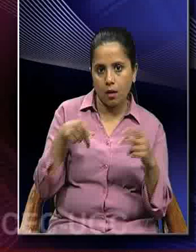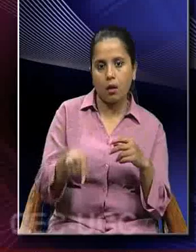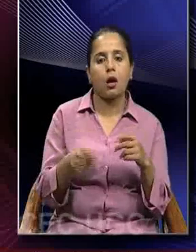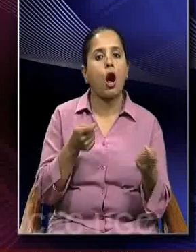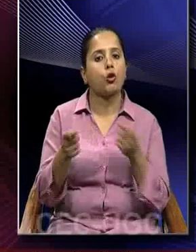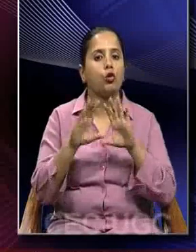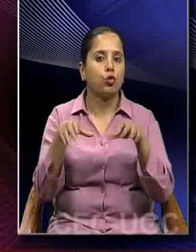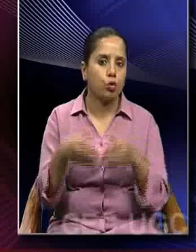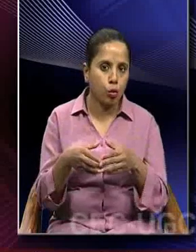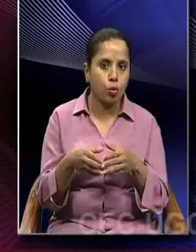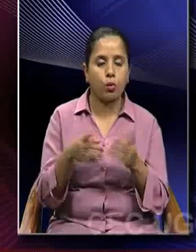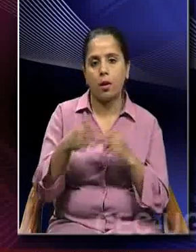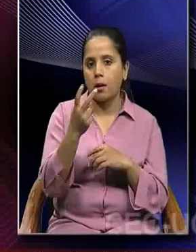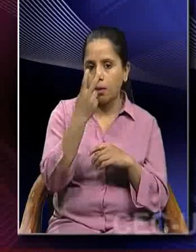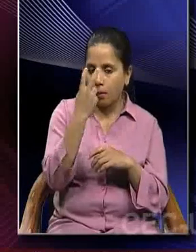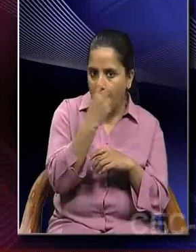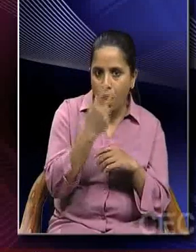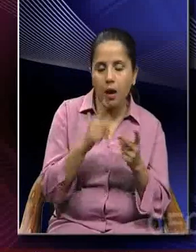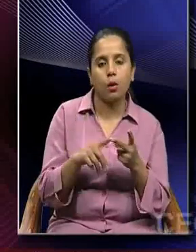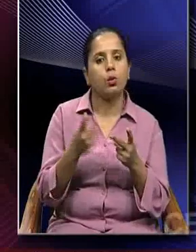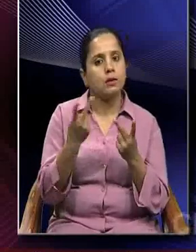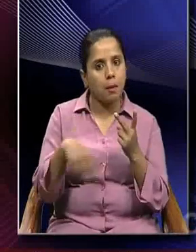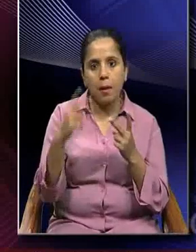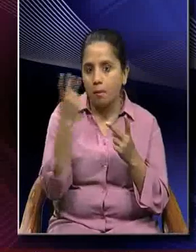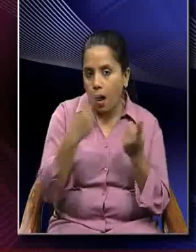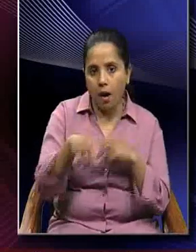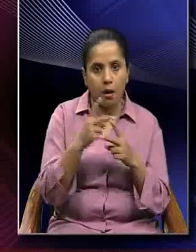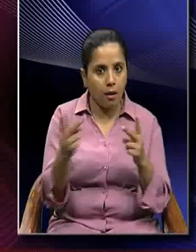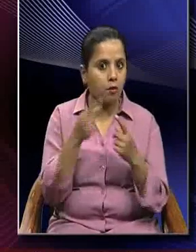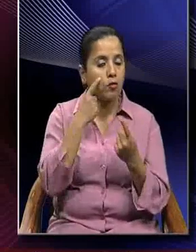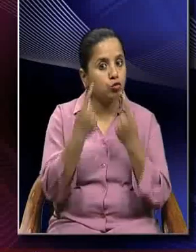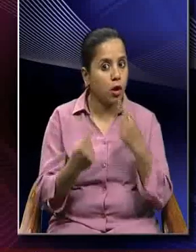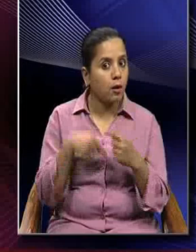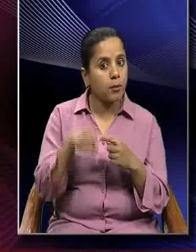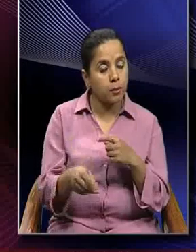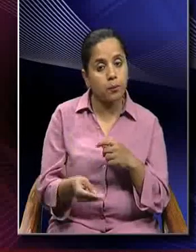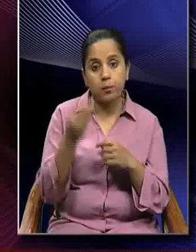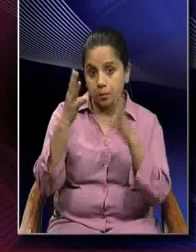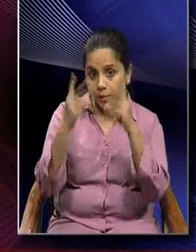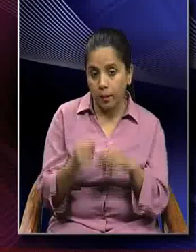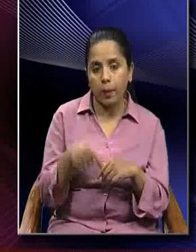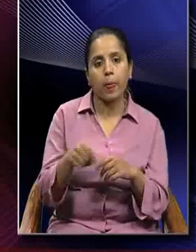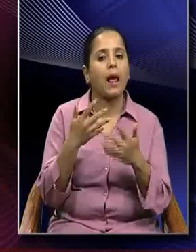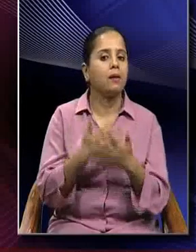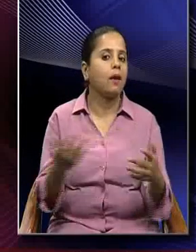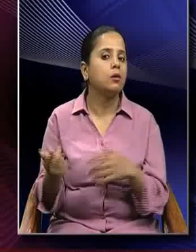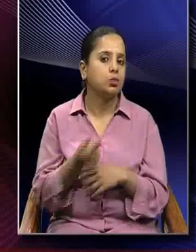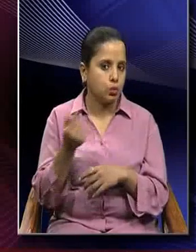groups, employing blind or double-blind investigations, and utilizing measures or instruments.